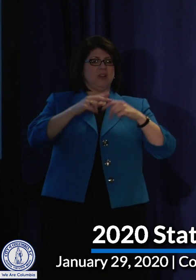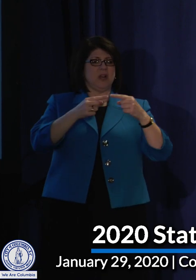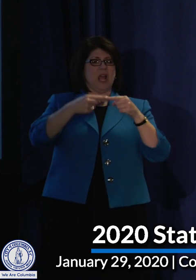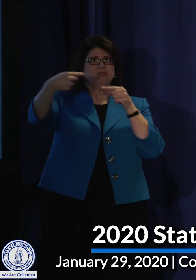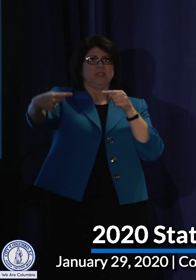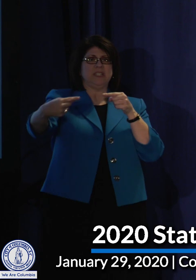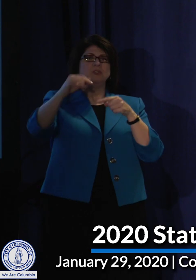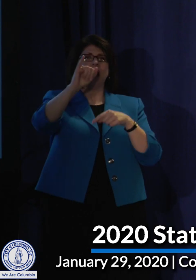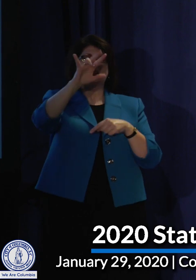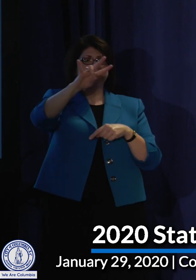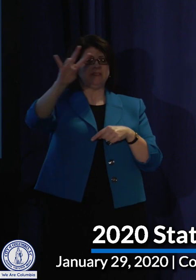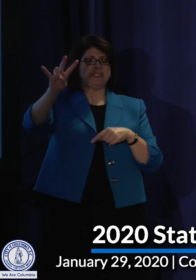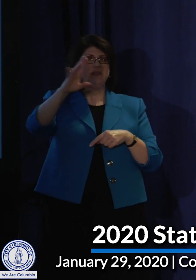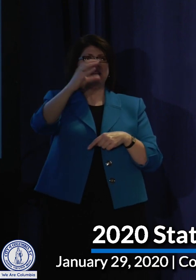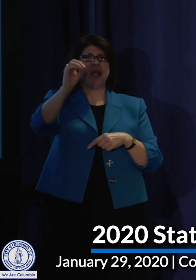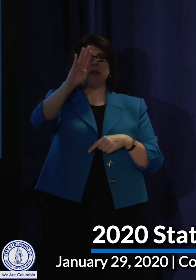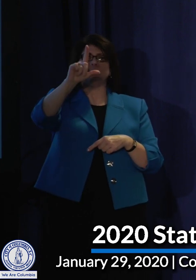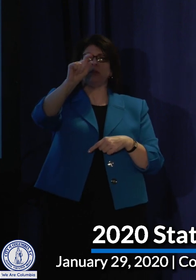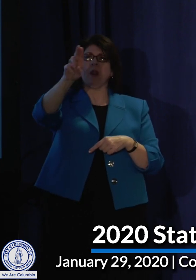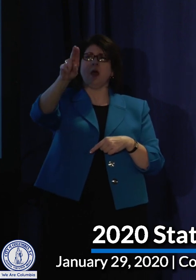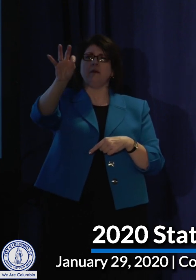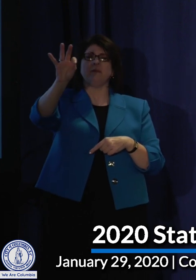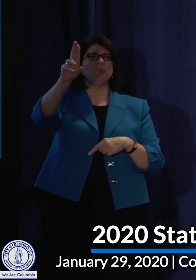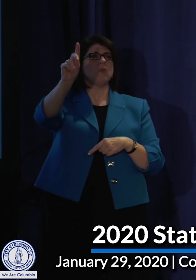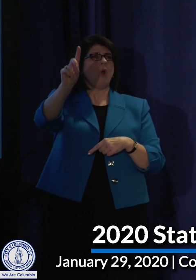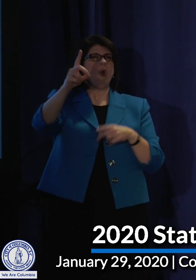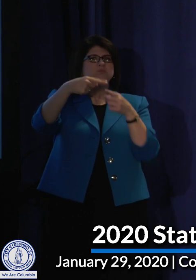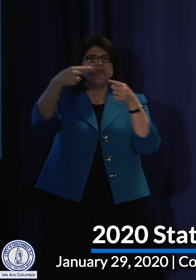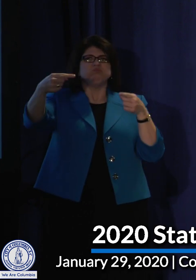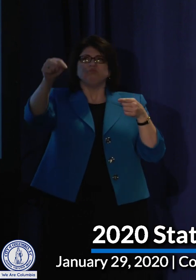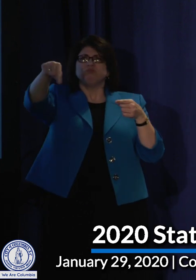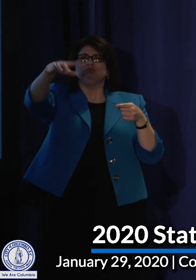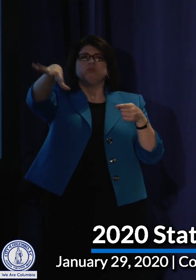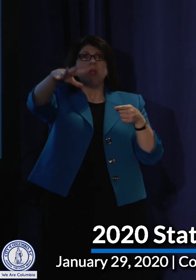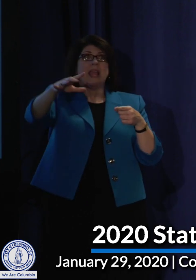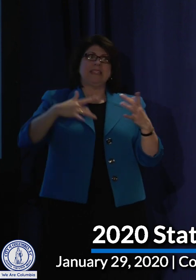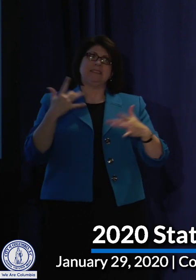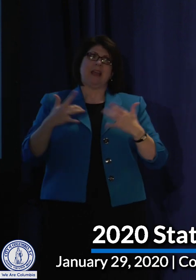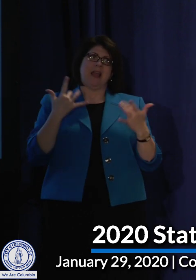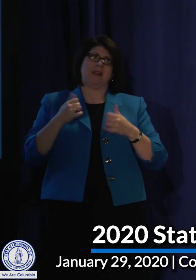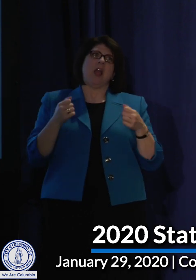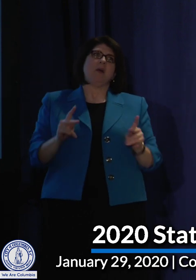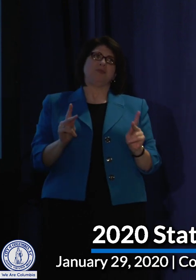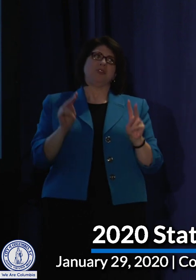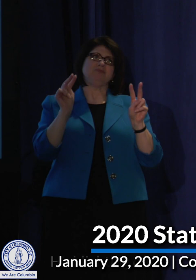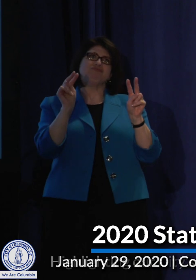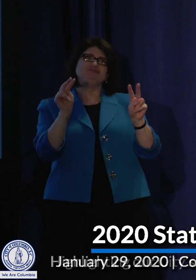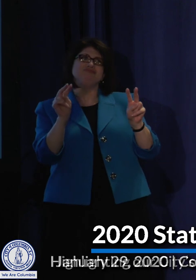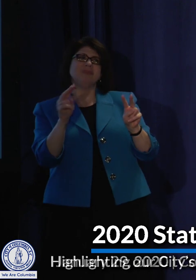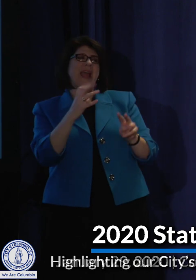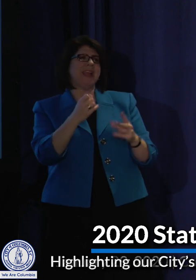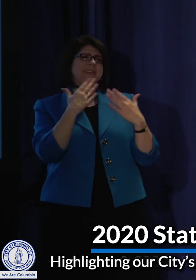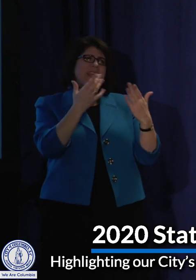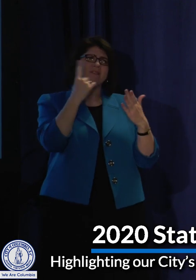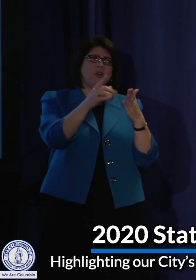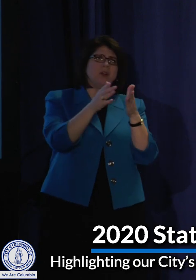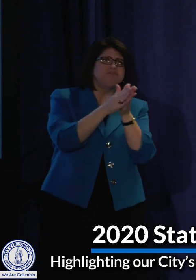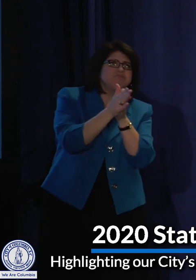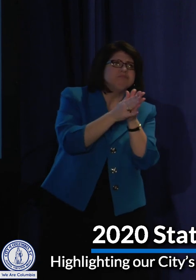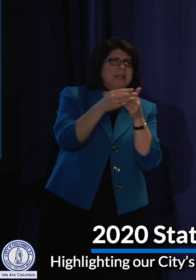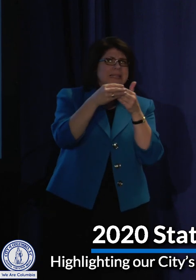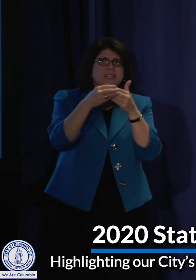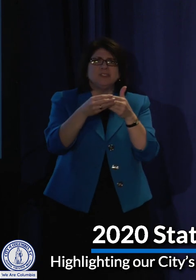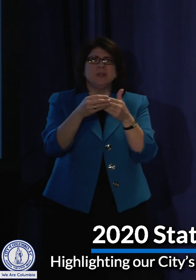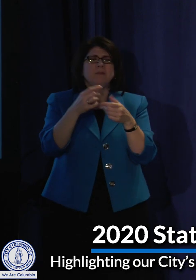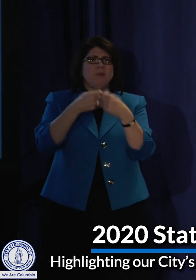on I-77 and Bluff Road. It's an exciting opportunity that we've been looking forward to and thankful for the work and leadership of